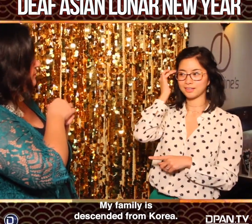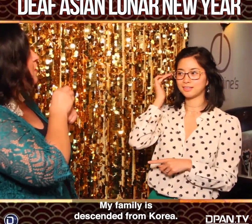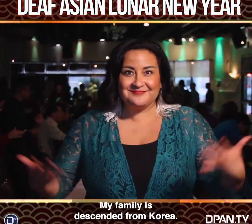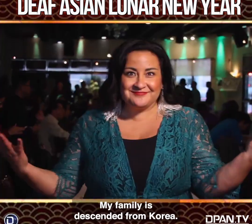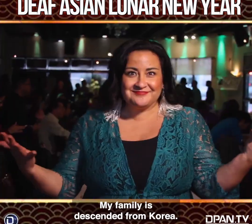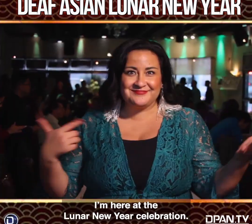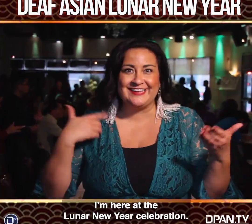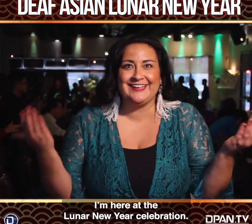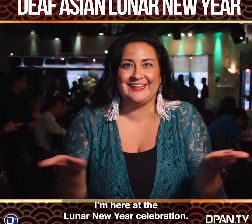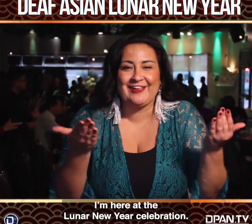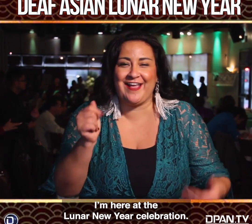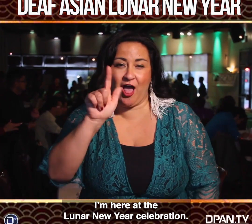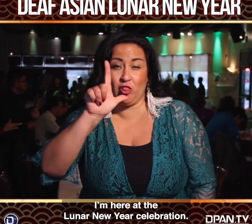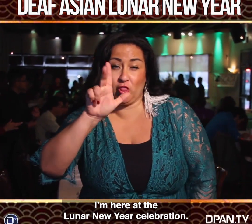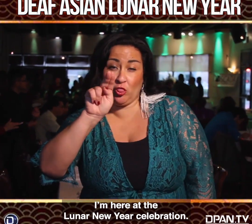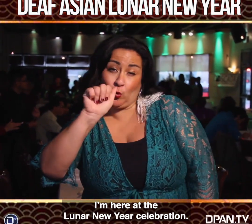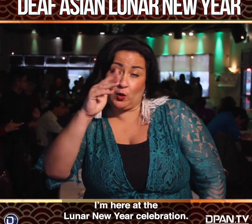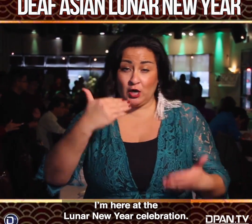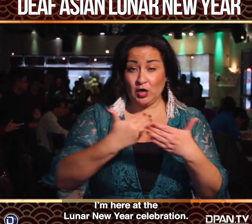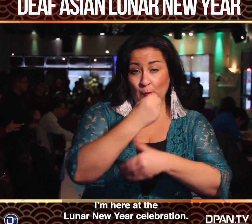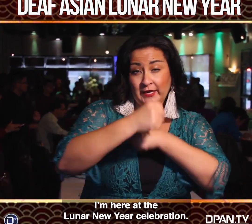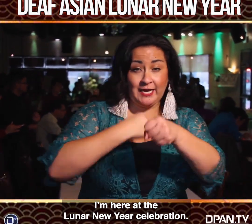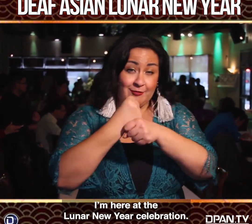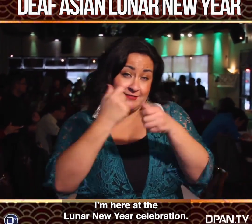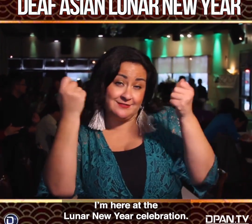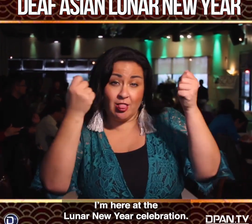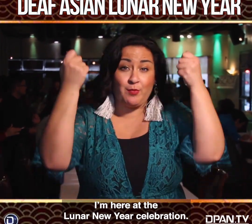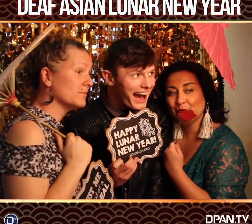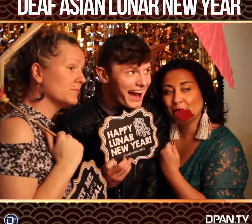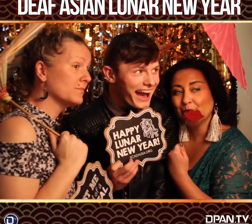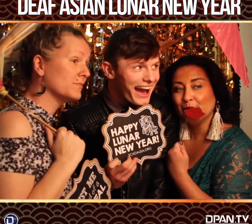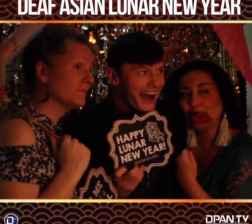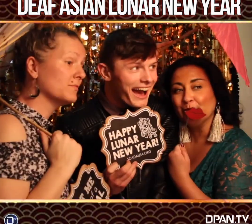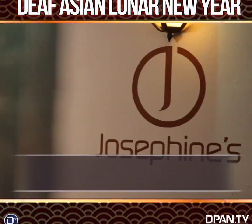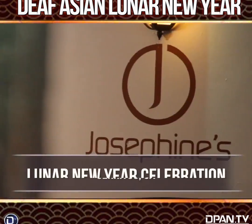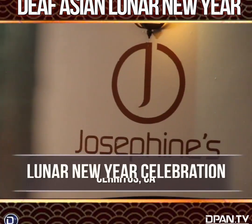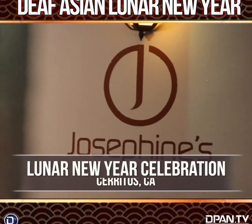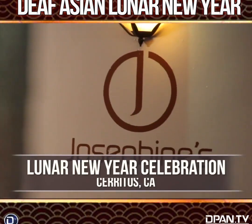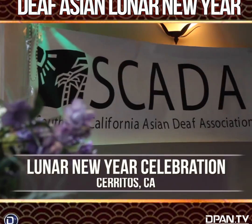Korea. I'm here at the Lunar New Year celebration,